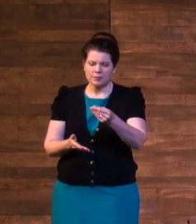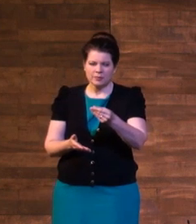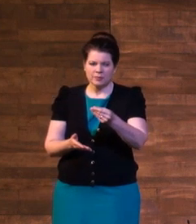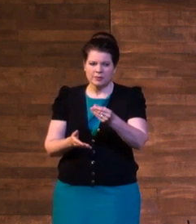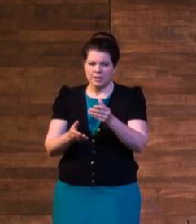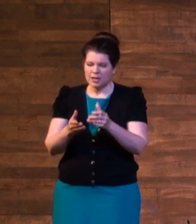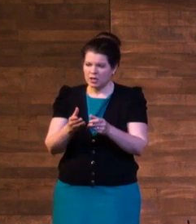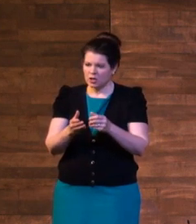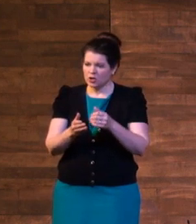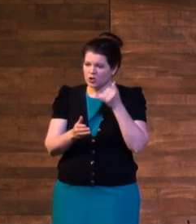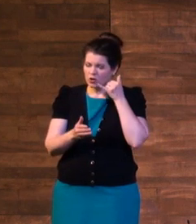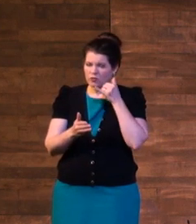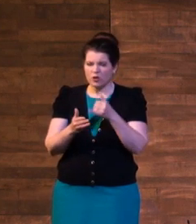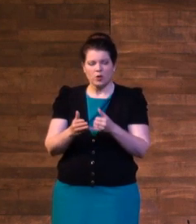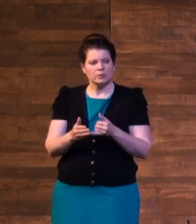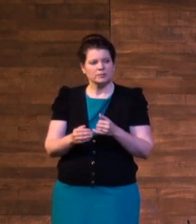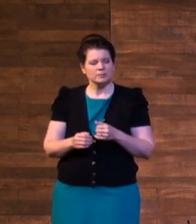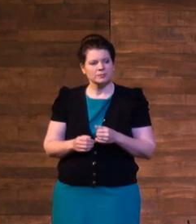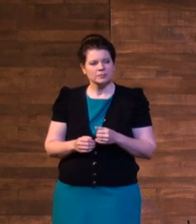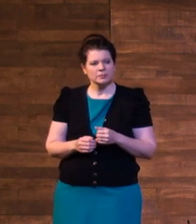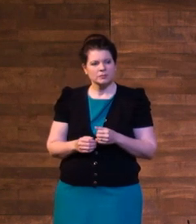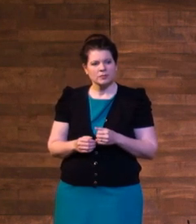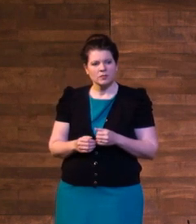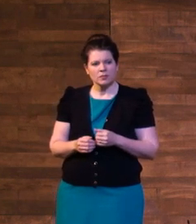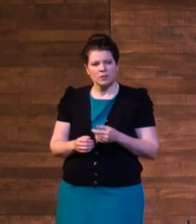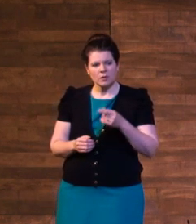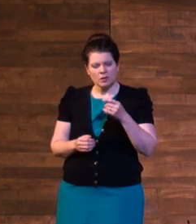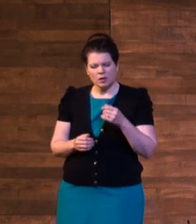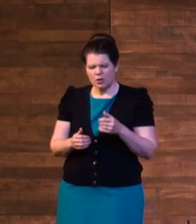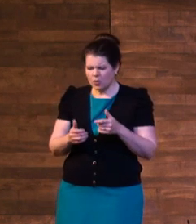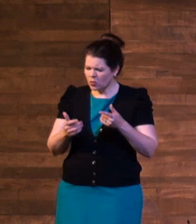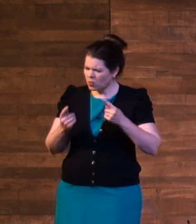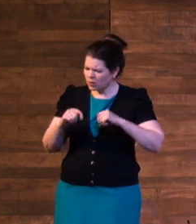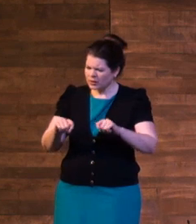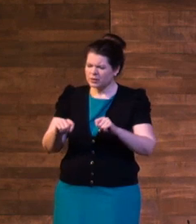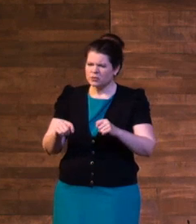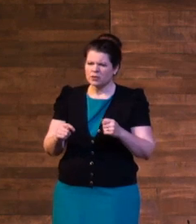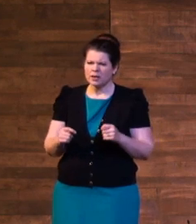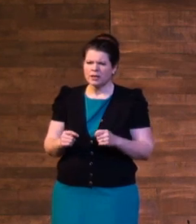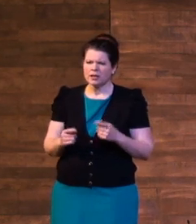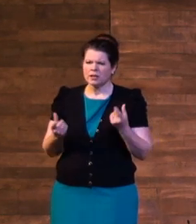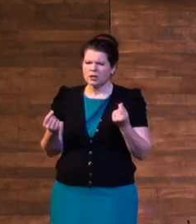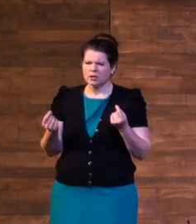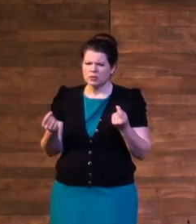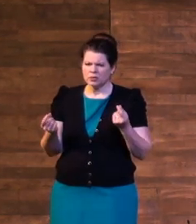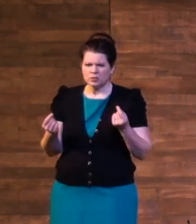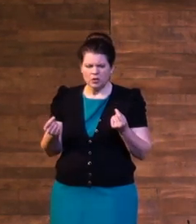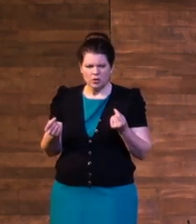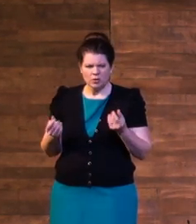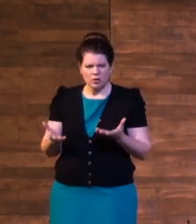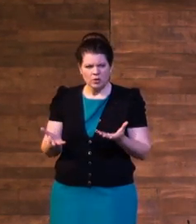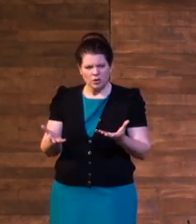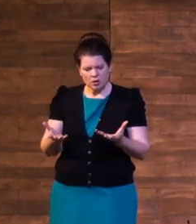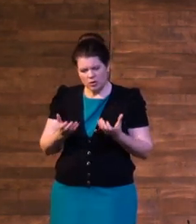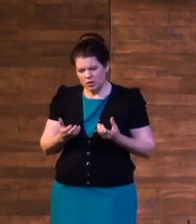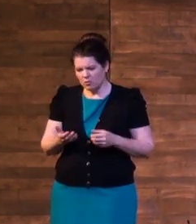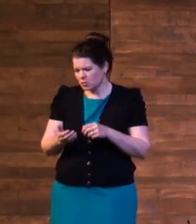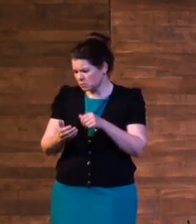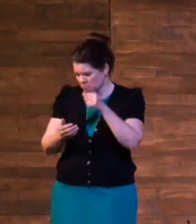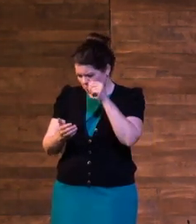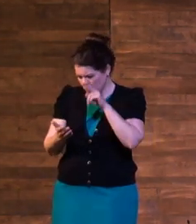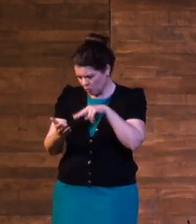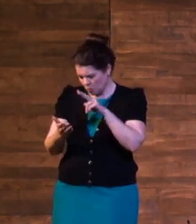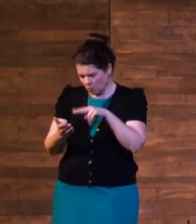smartphone, what are you asking? What are you trying to solve? You're going to make a decision, usually, or fill your mind with something to pass the time.